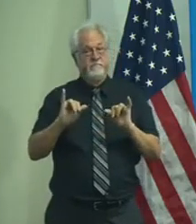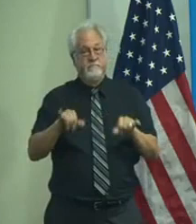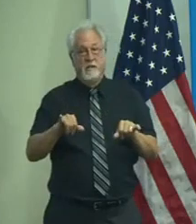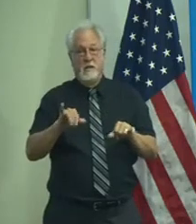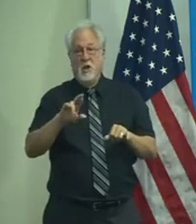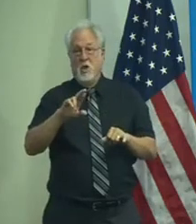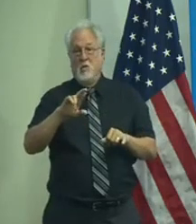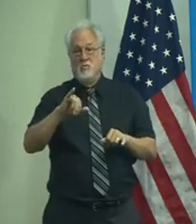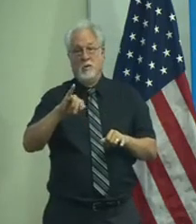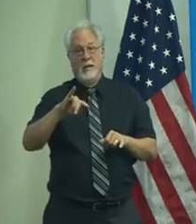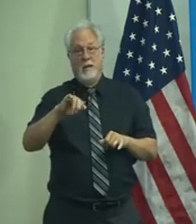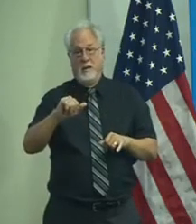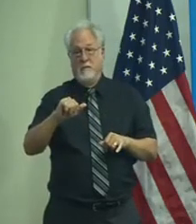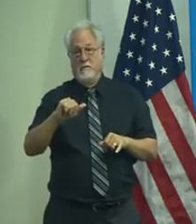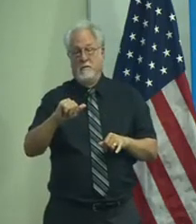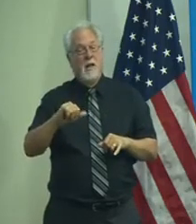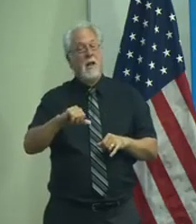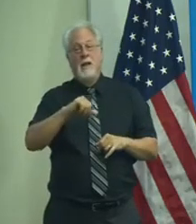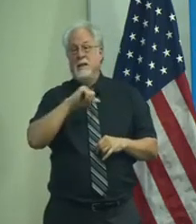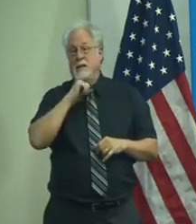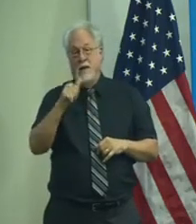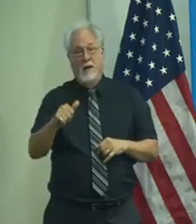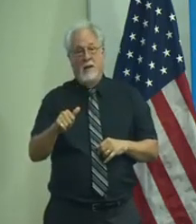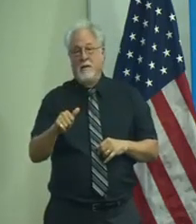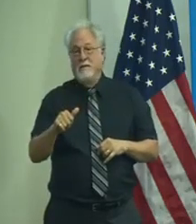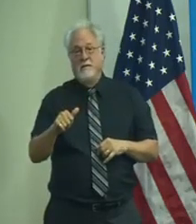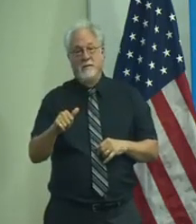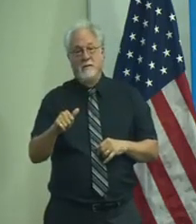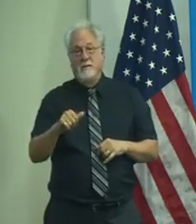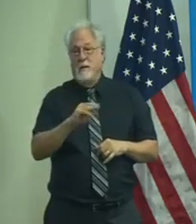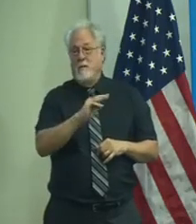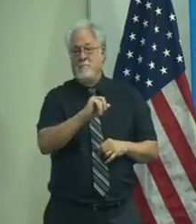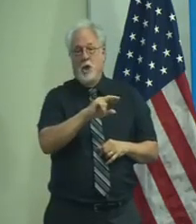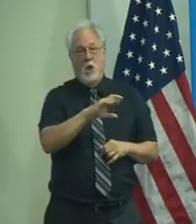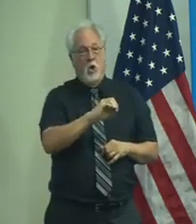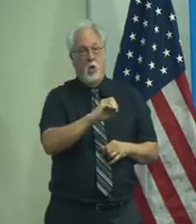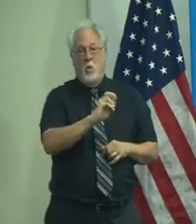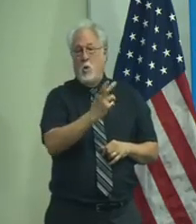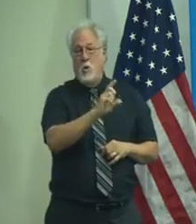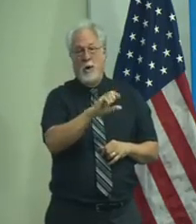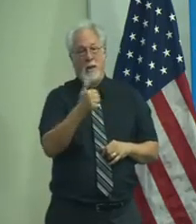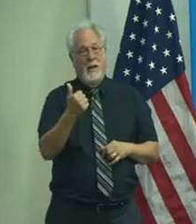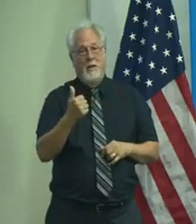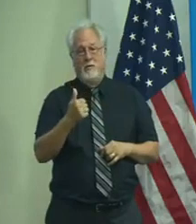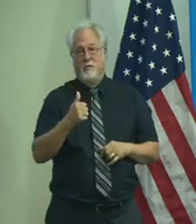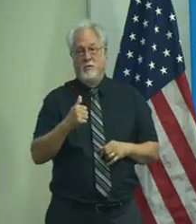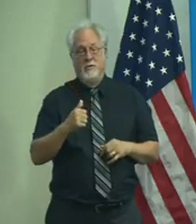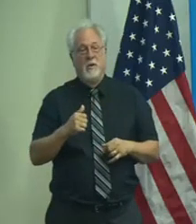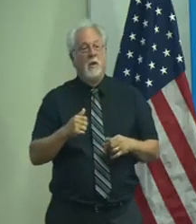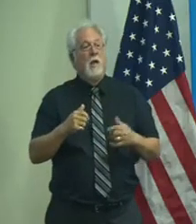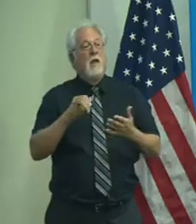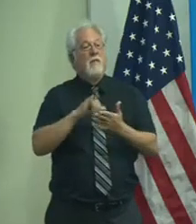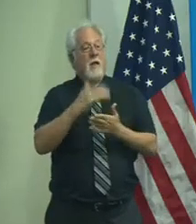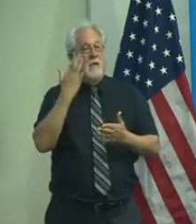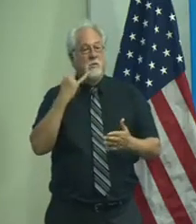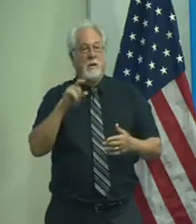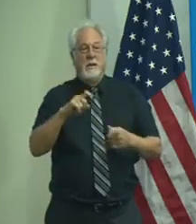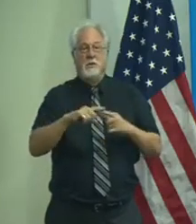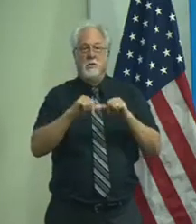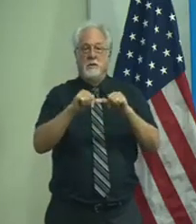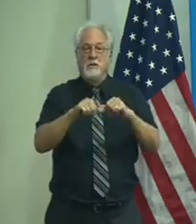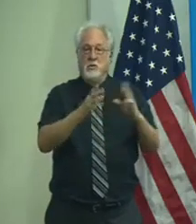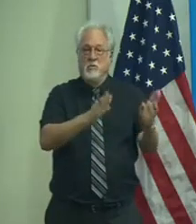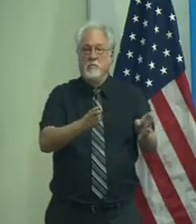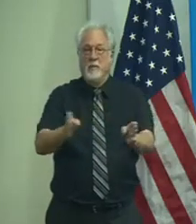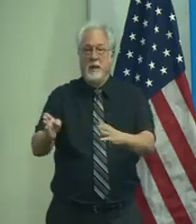to Rita, not to Marco or any of the other storms. And that's why we need to continue to